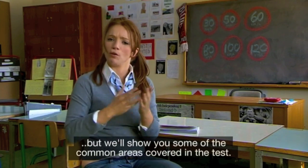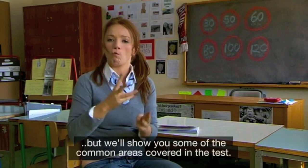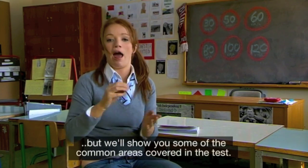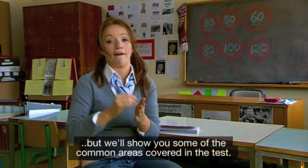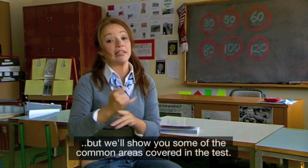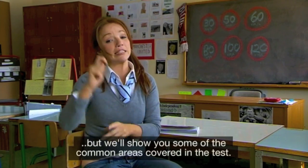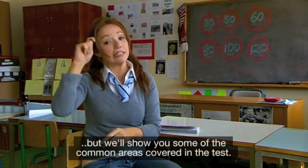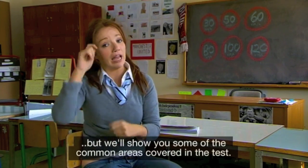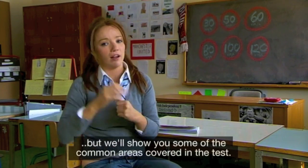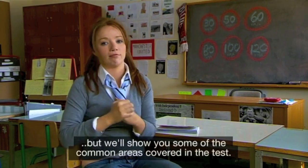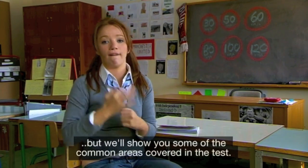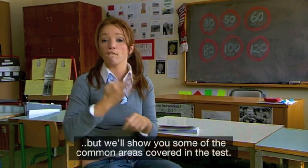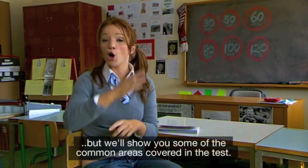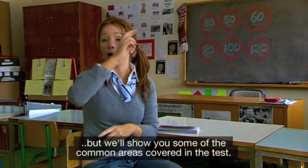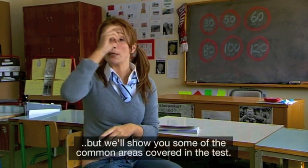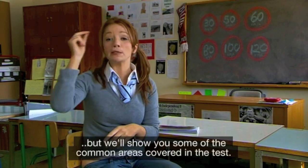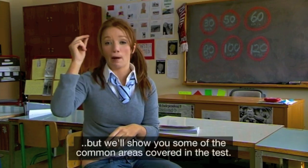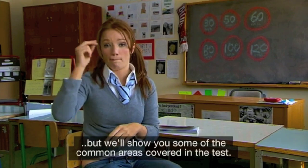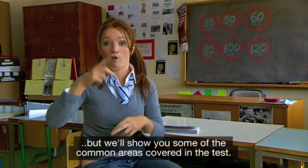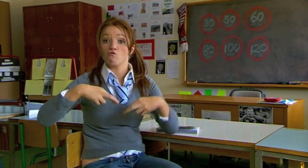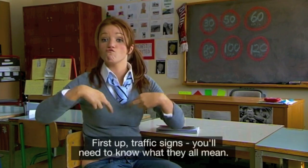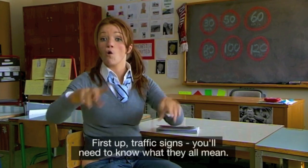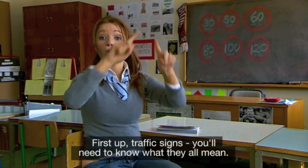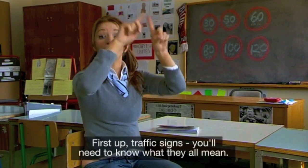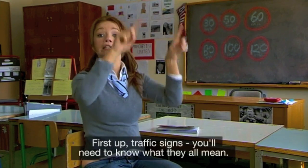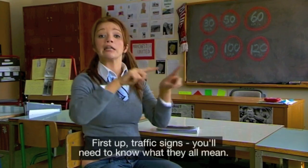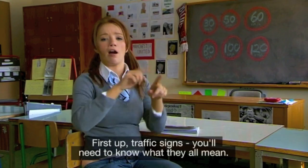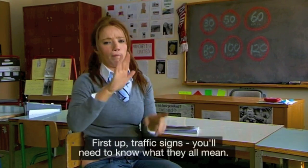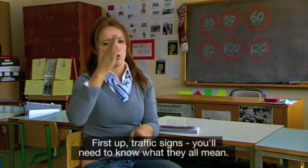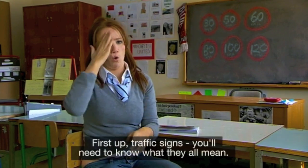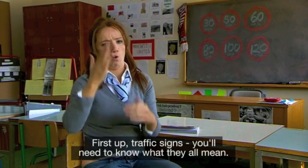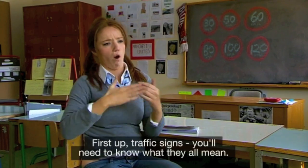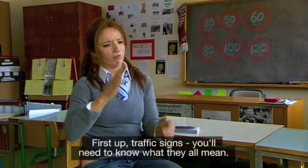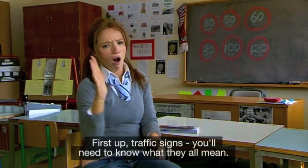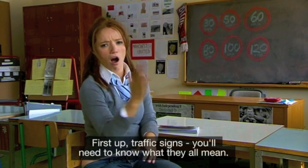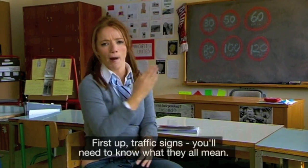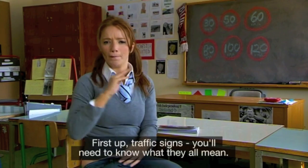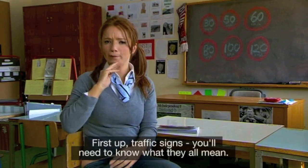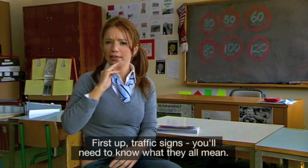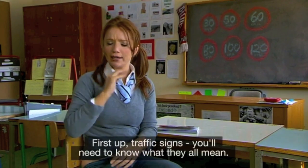common areas that are covered in the test. First up, traffic signs. You'll need to know what they all mean.